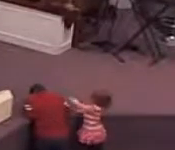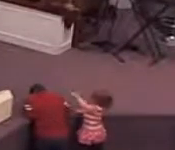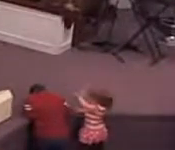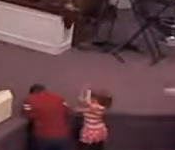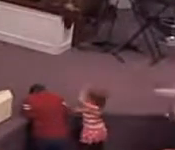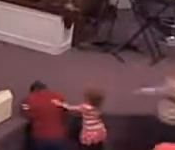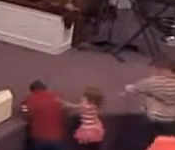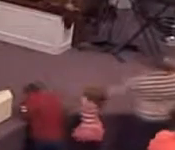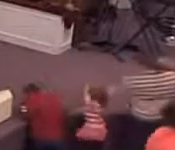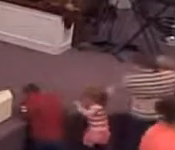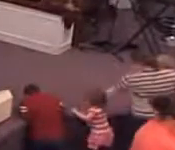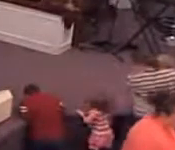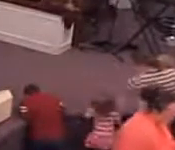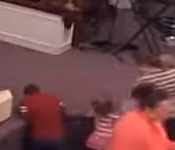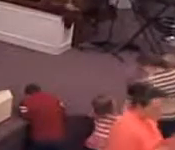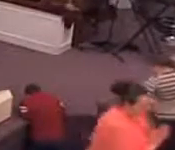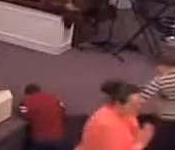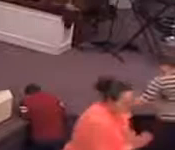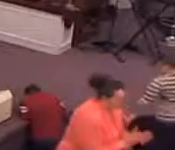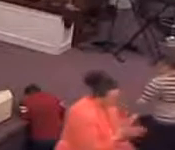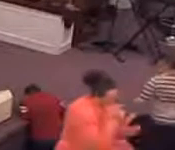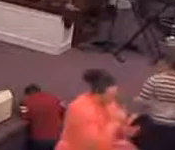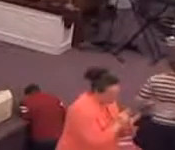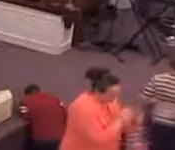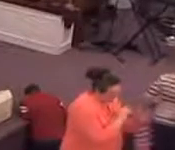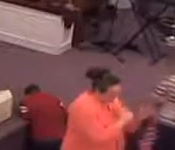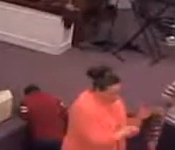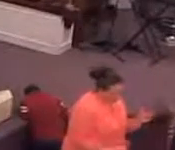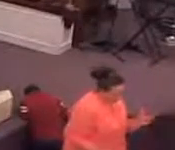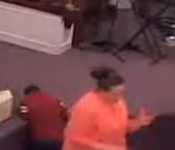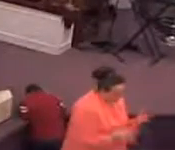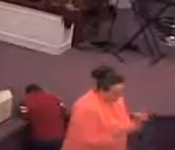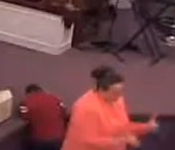I'm talking about for our personal revival.